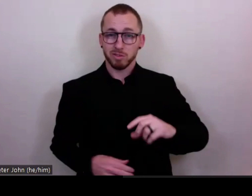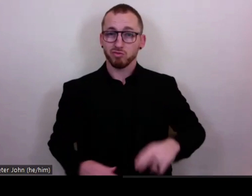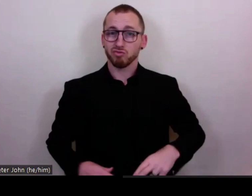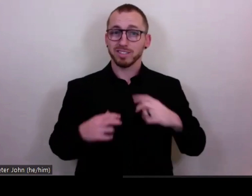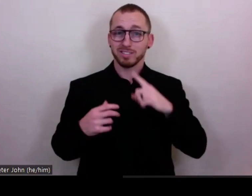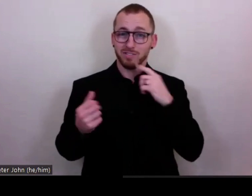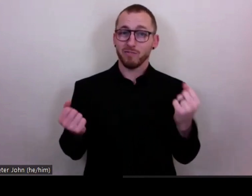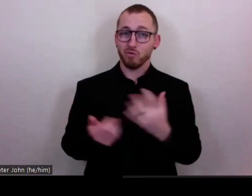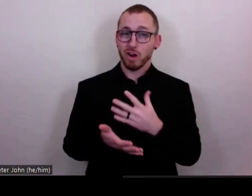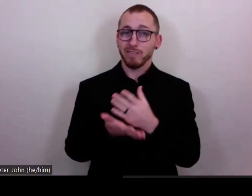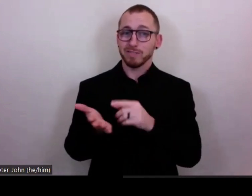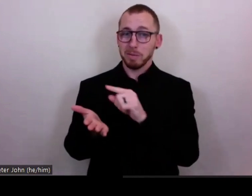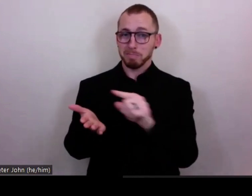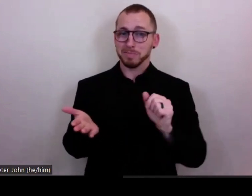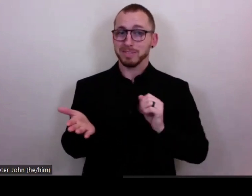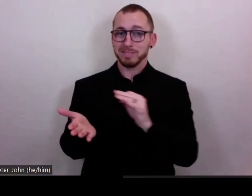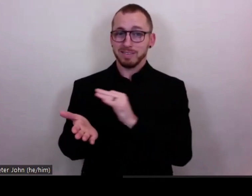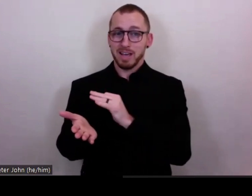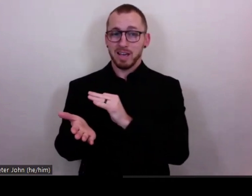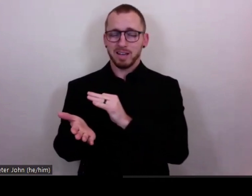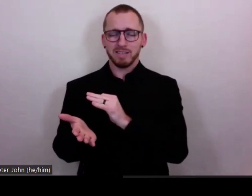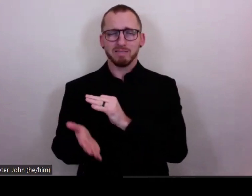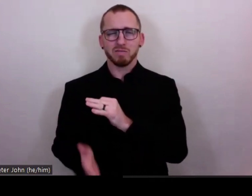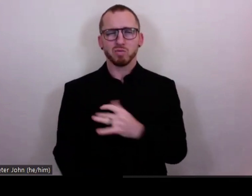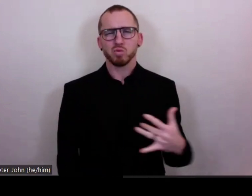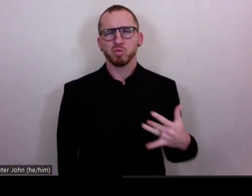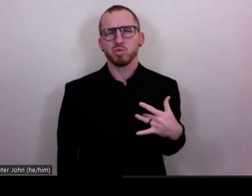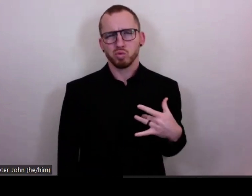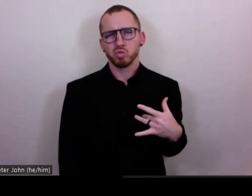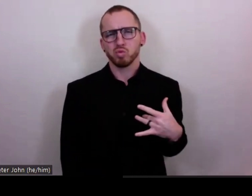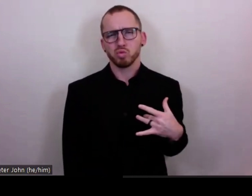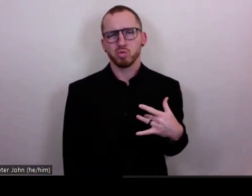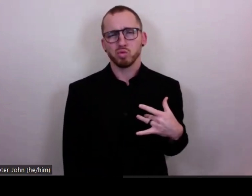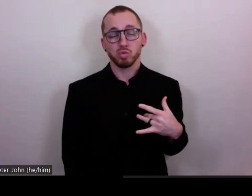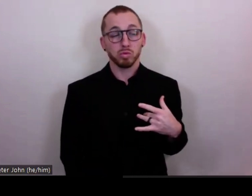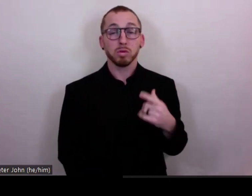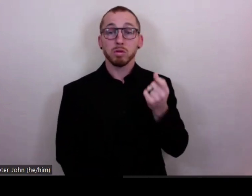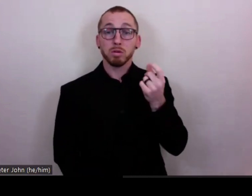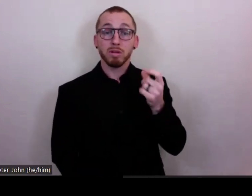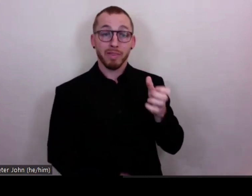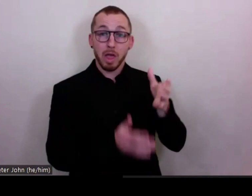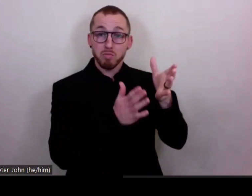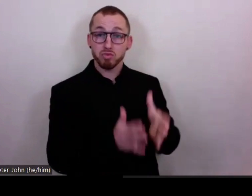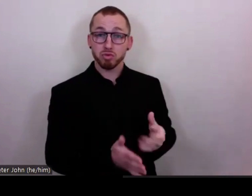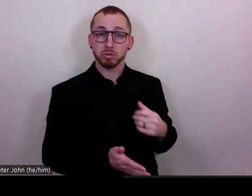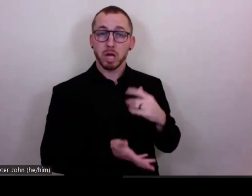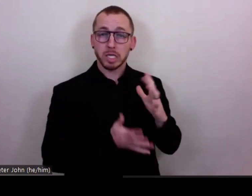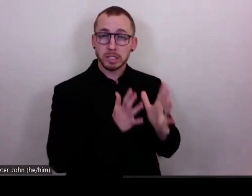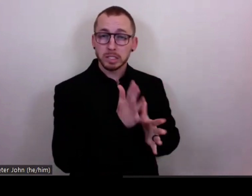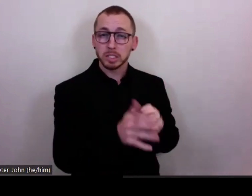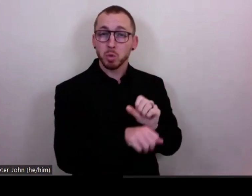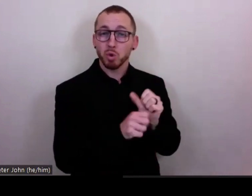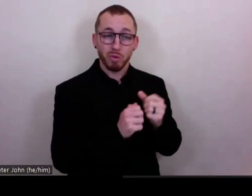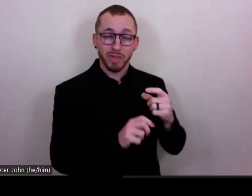absolutely heartbreaking. I have worked with this person for months and months, trying to,